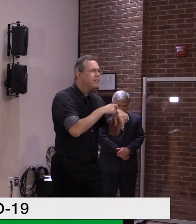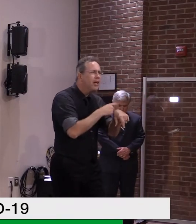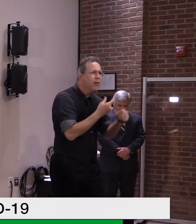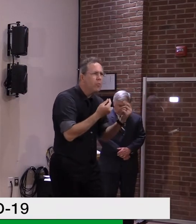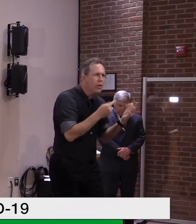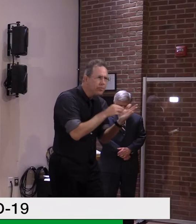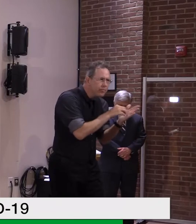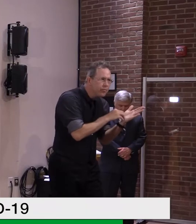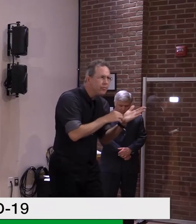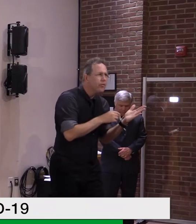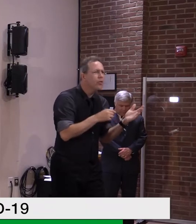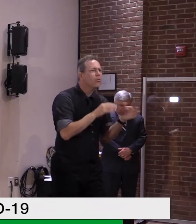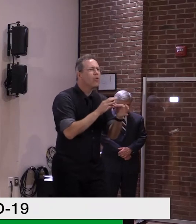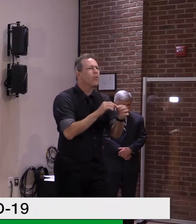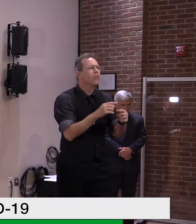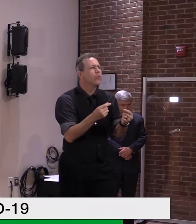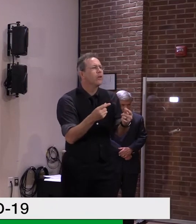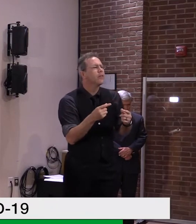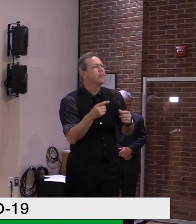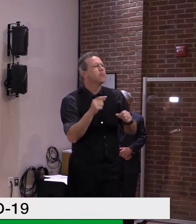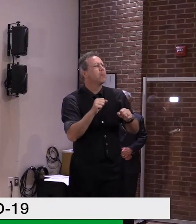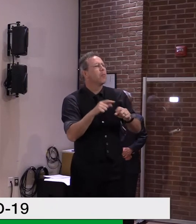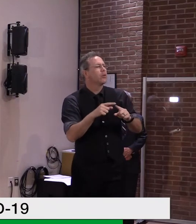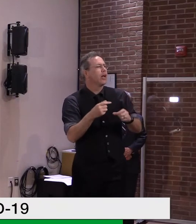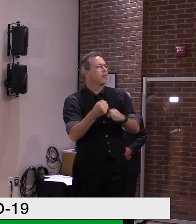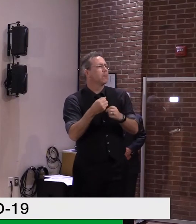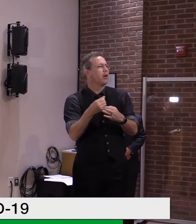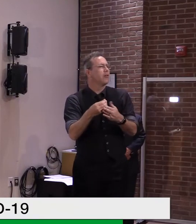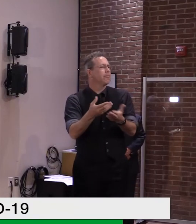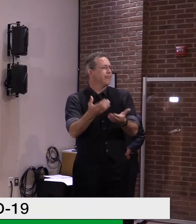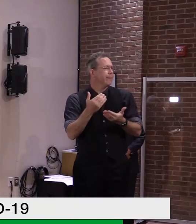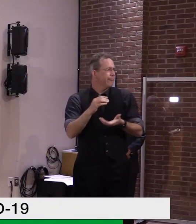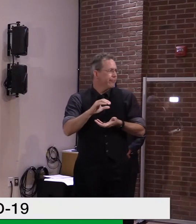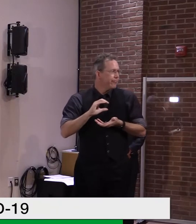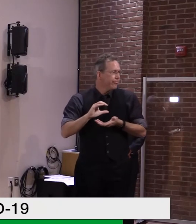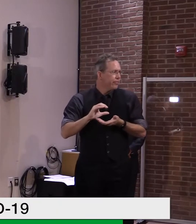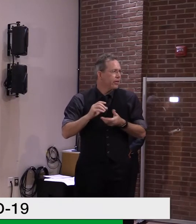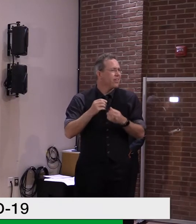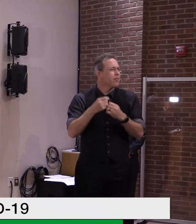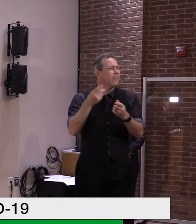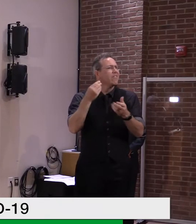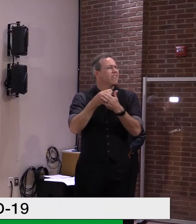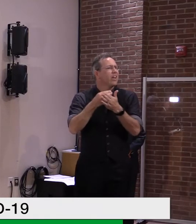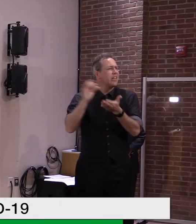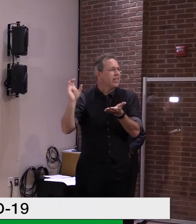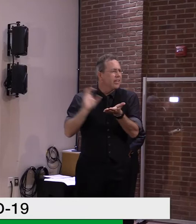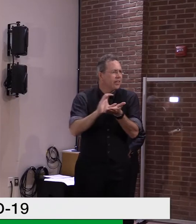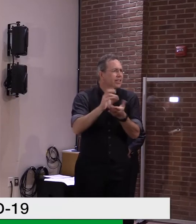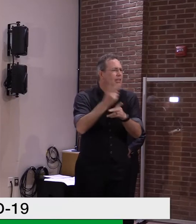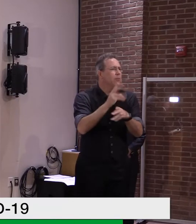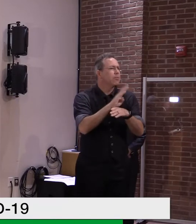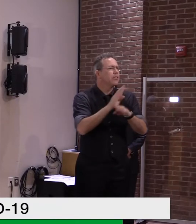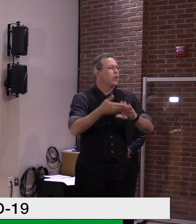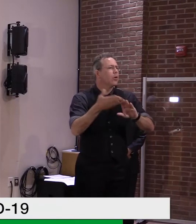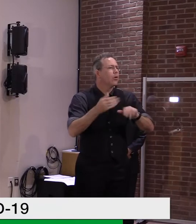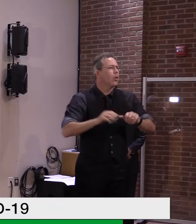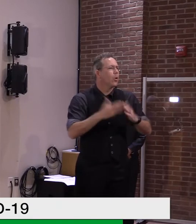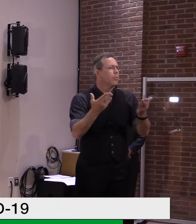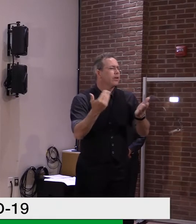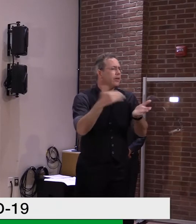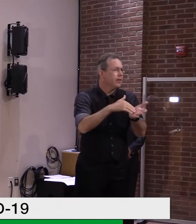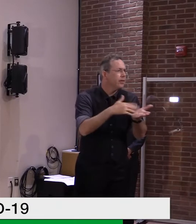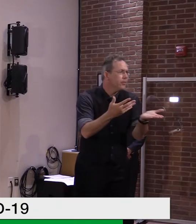secure financing and keep the doors open. So it's likely it would fall under the